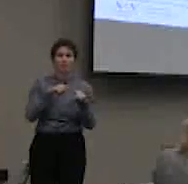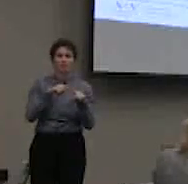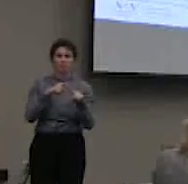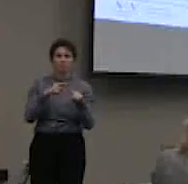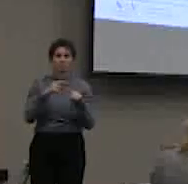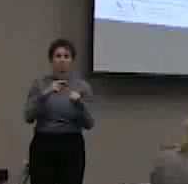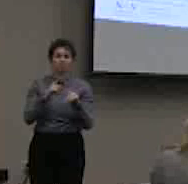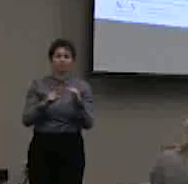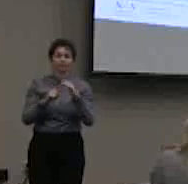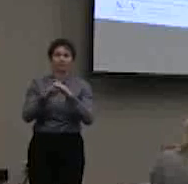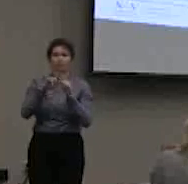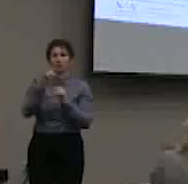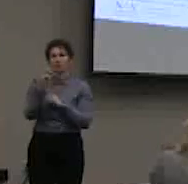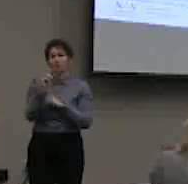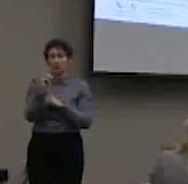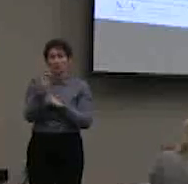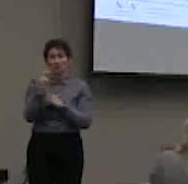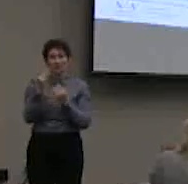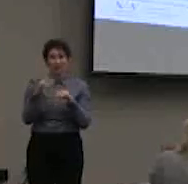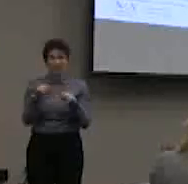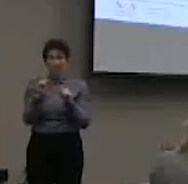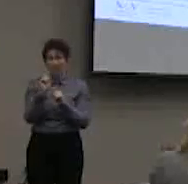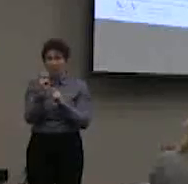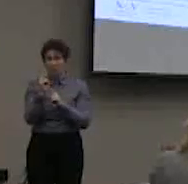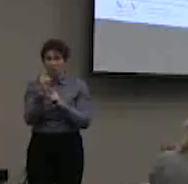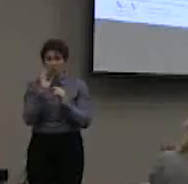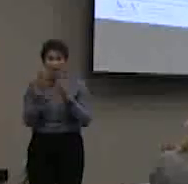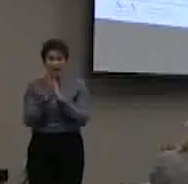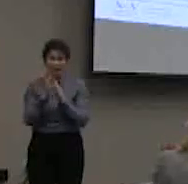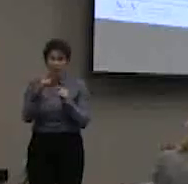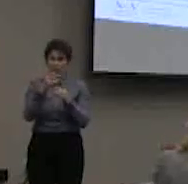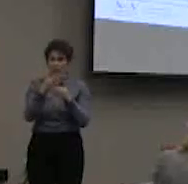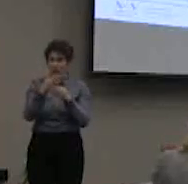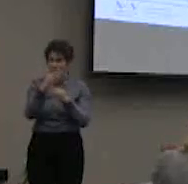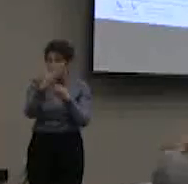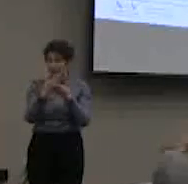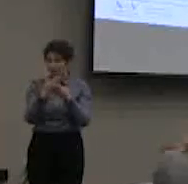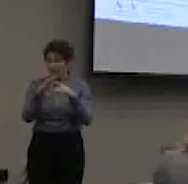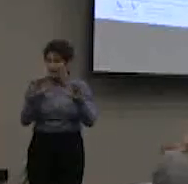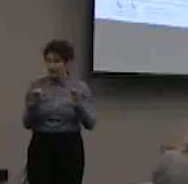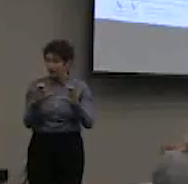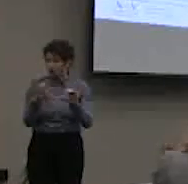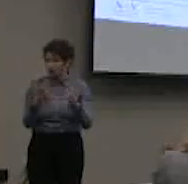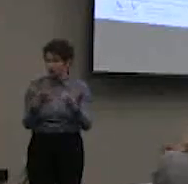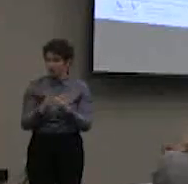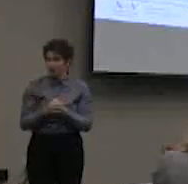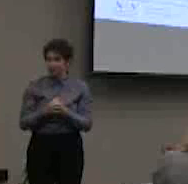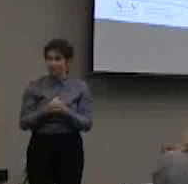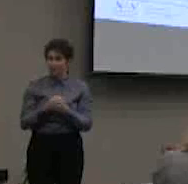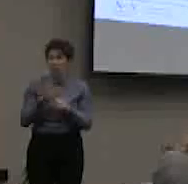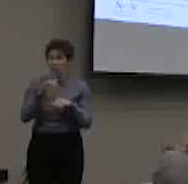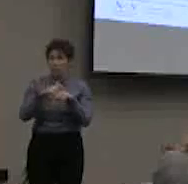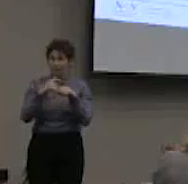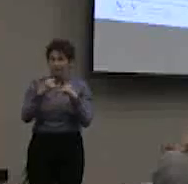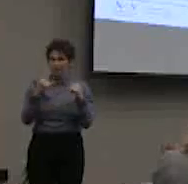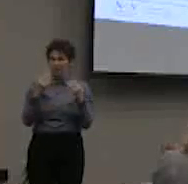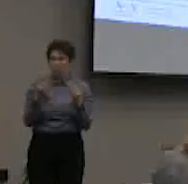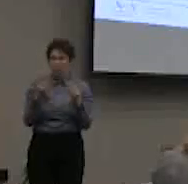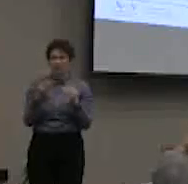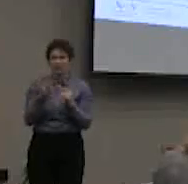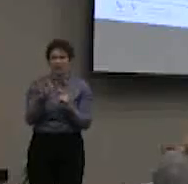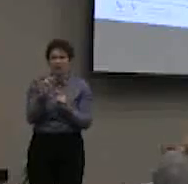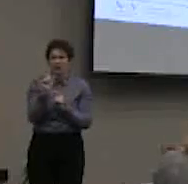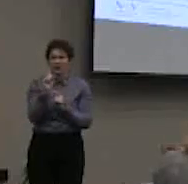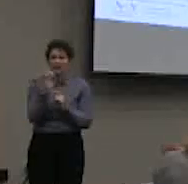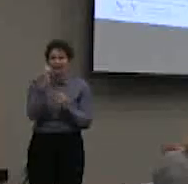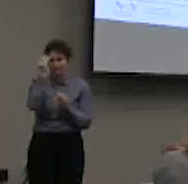a few minutes. We'll ask you to share some of the actions and timeline. Just take about 30 seconds to think about what kinds of